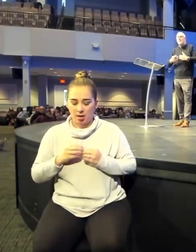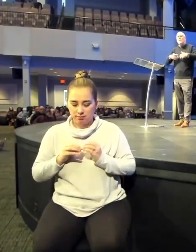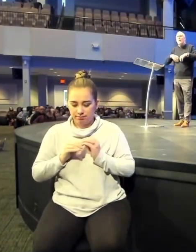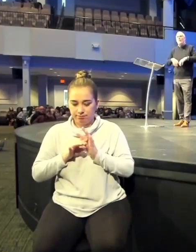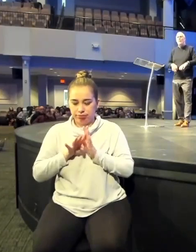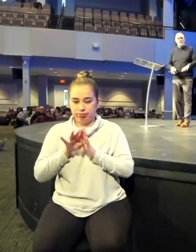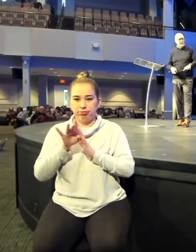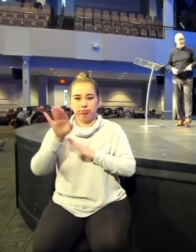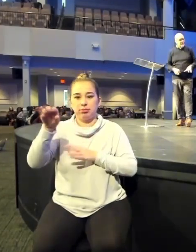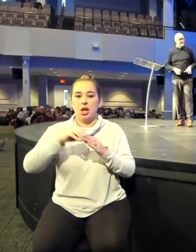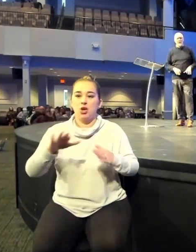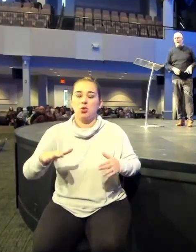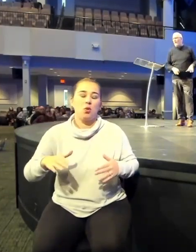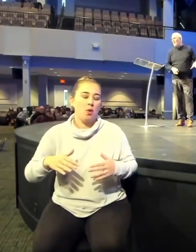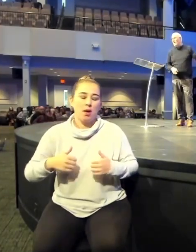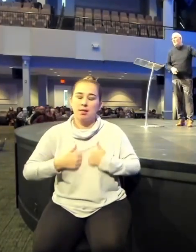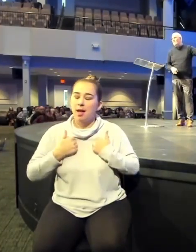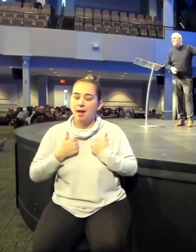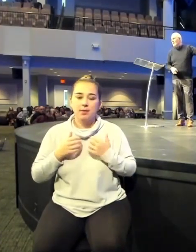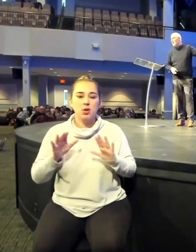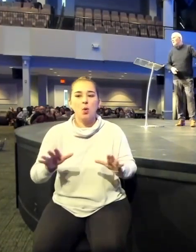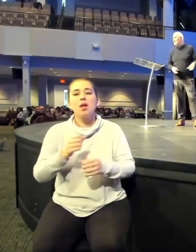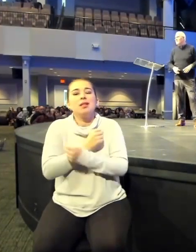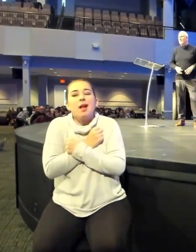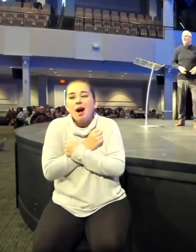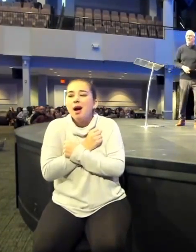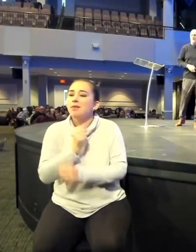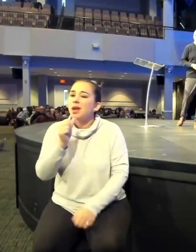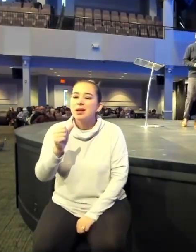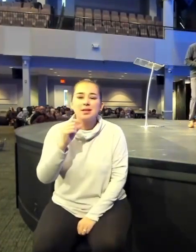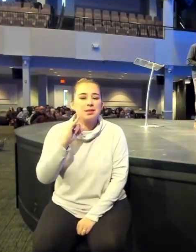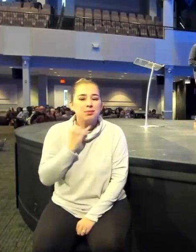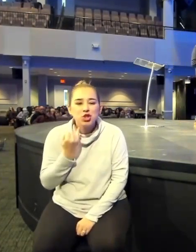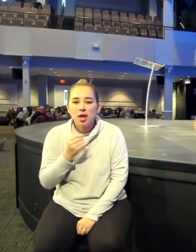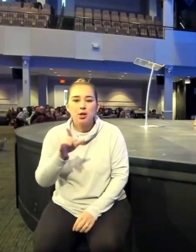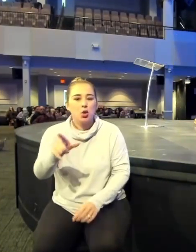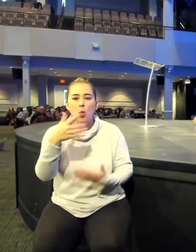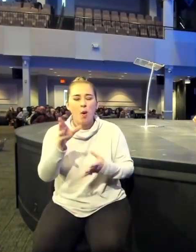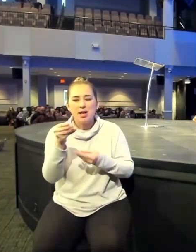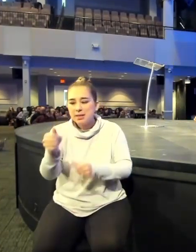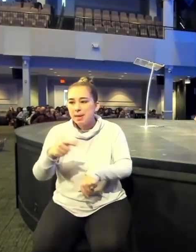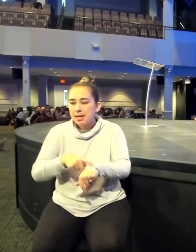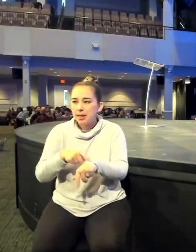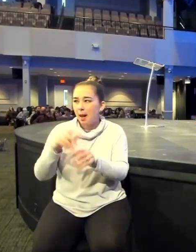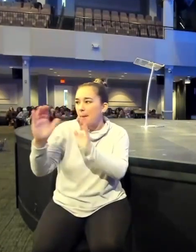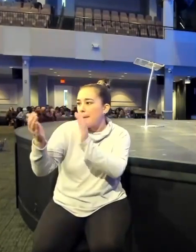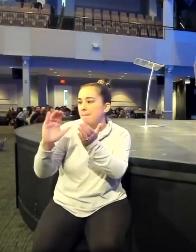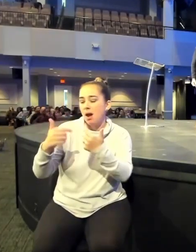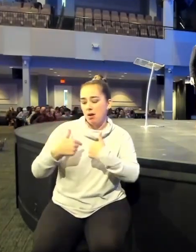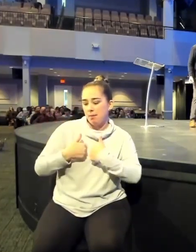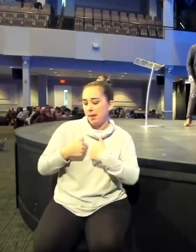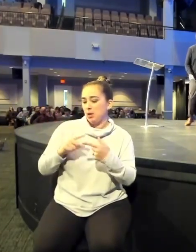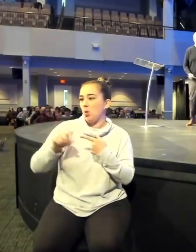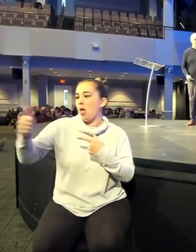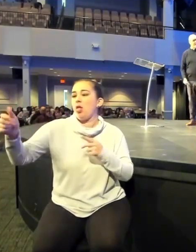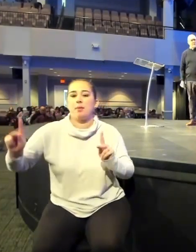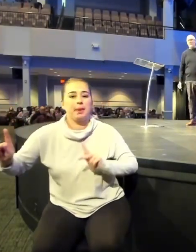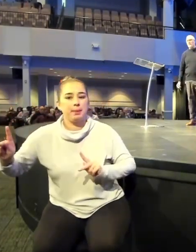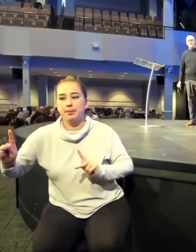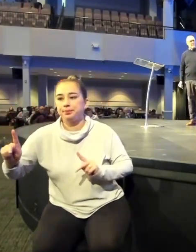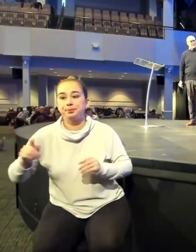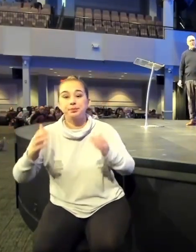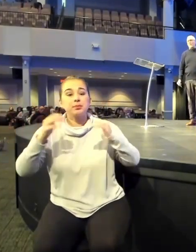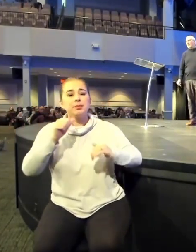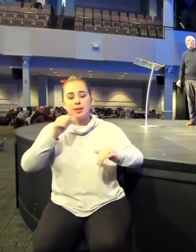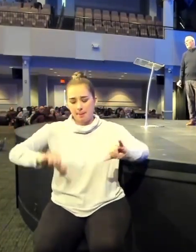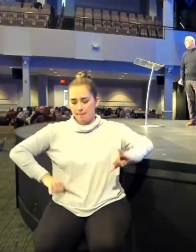it's eating you up from the inside out. Love does not envy. You're not spending time comparing yourself with others. It does not